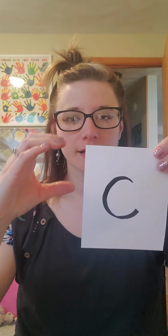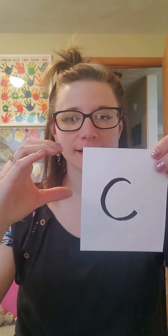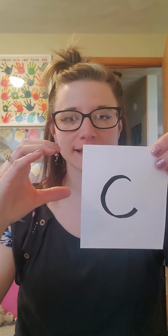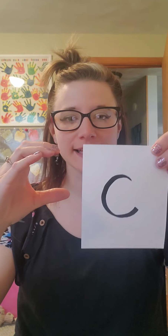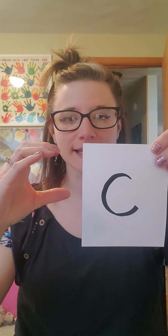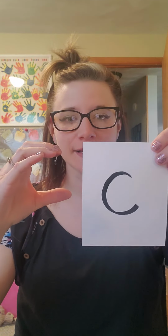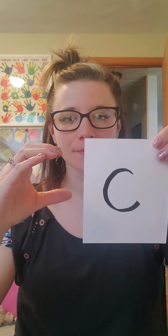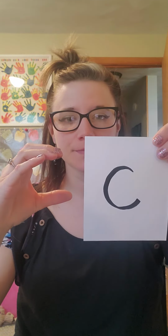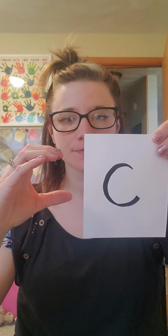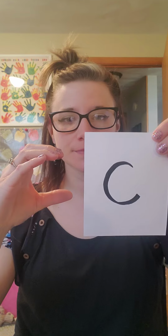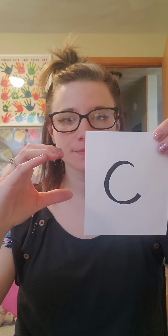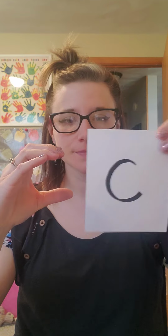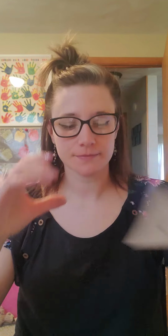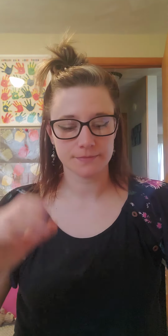C.